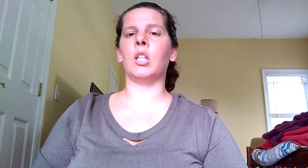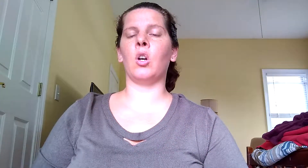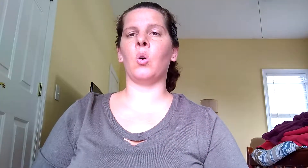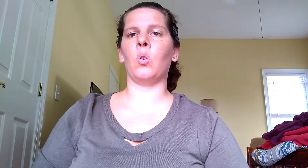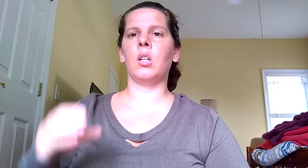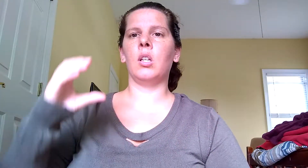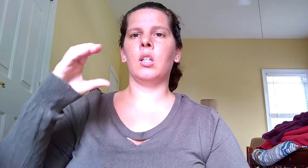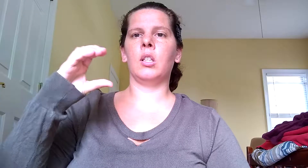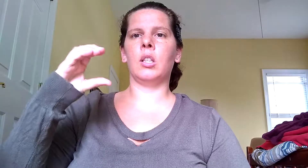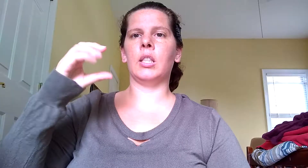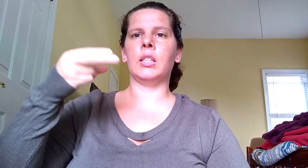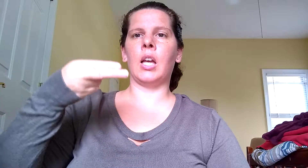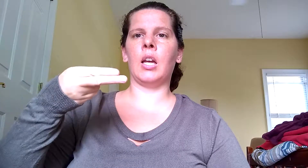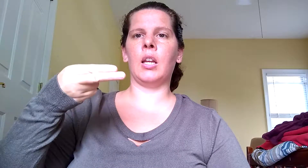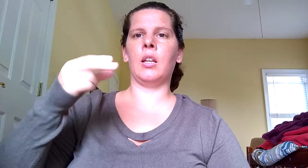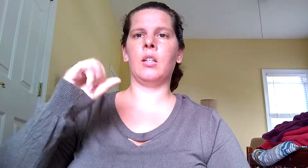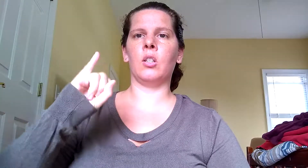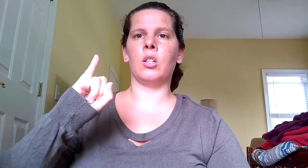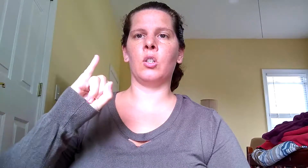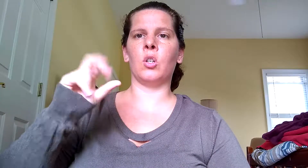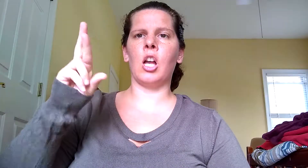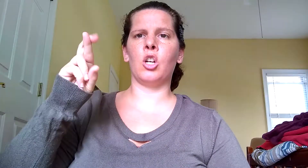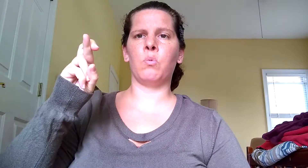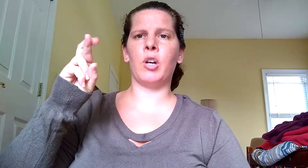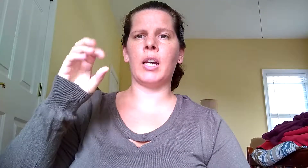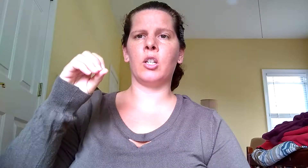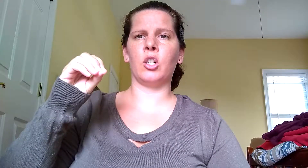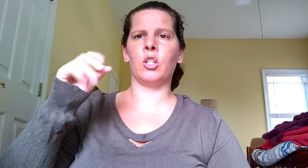So the sign, you can do chiropractor.